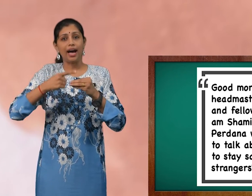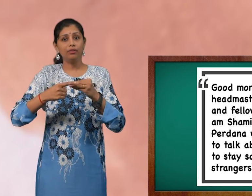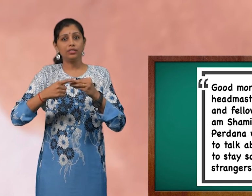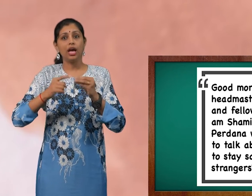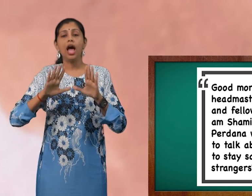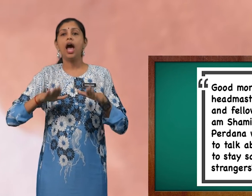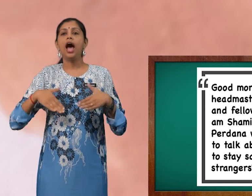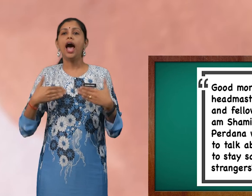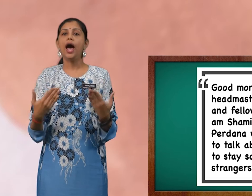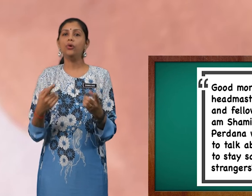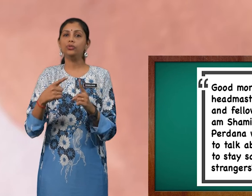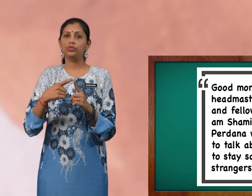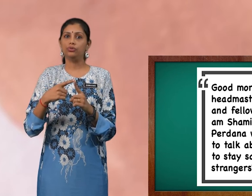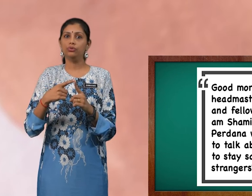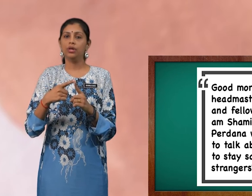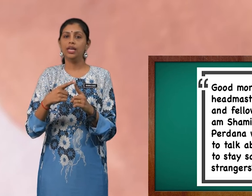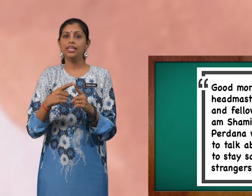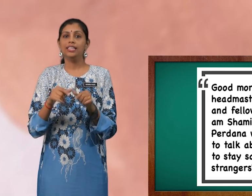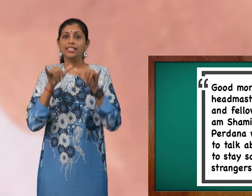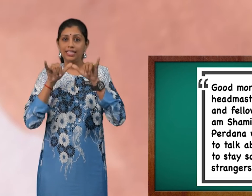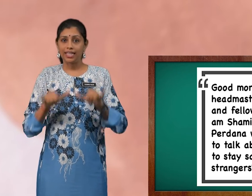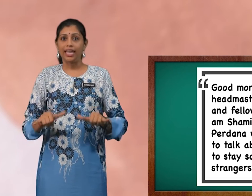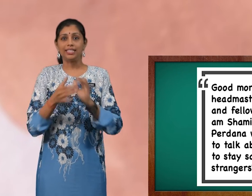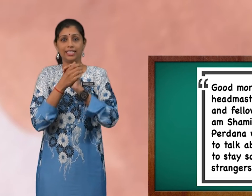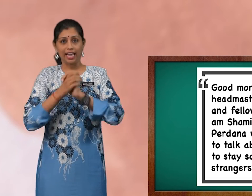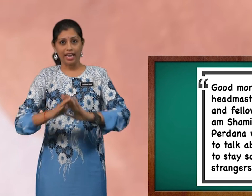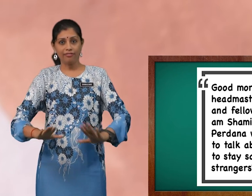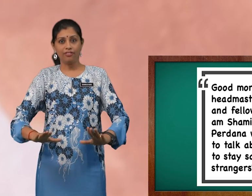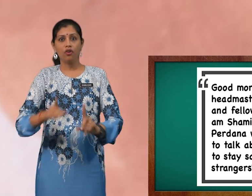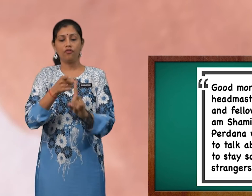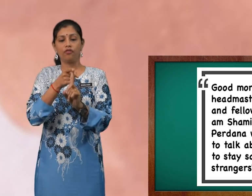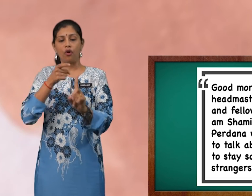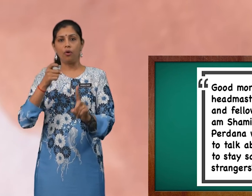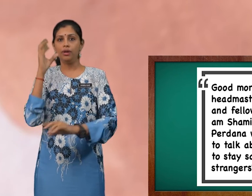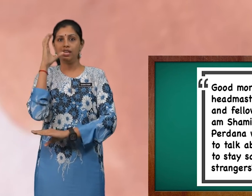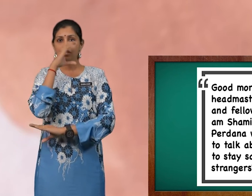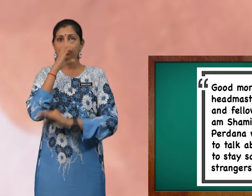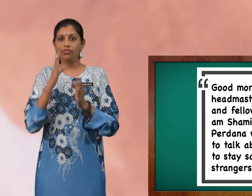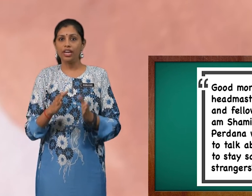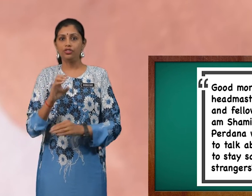about how to stay safe from strangers.